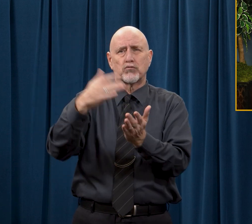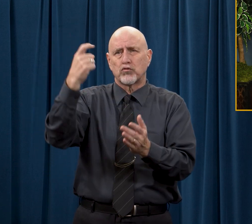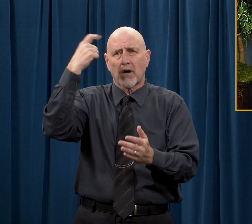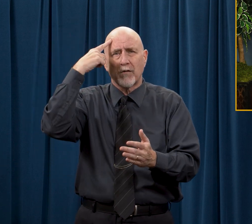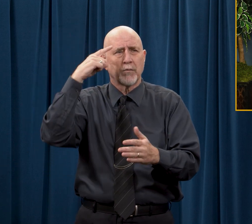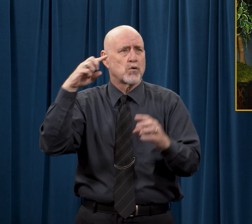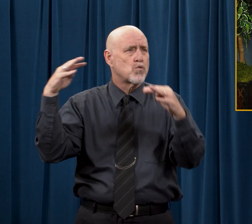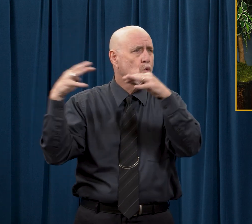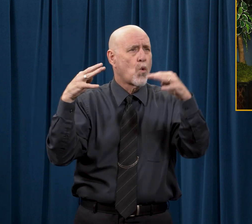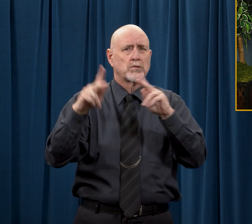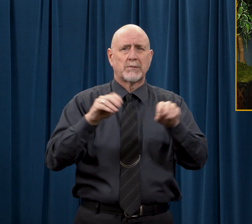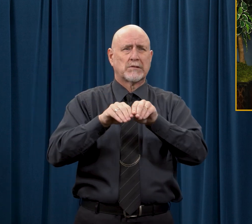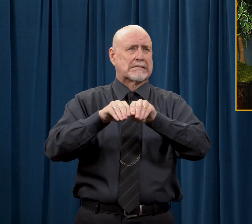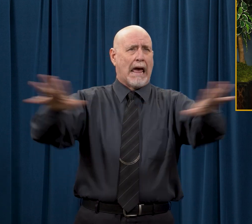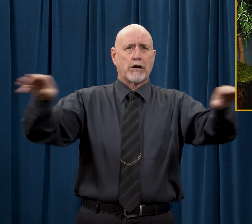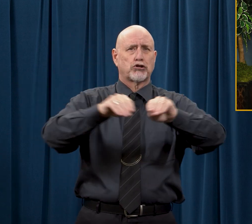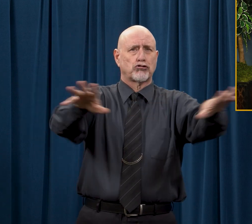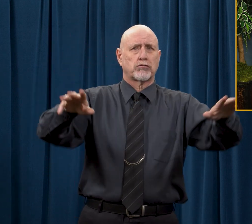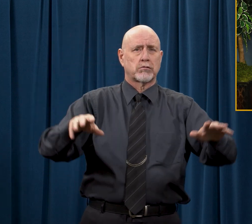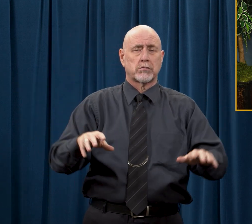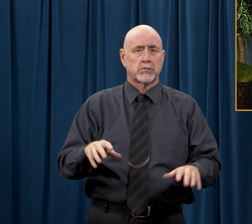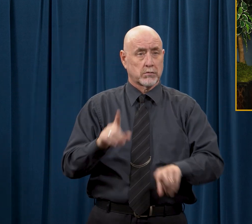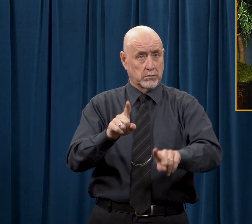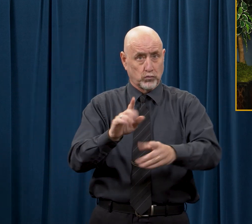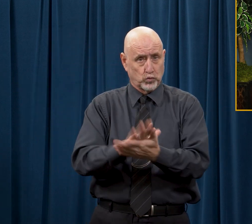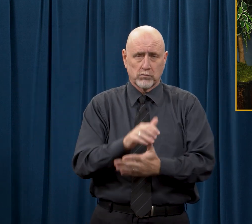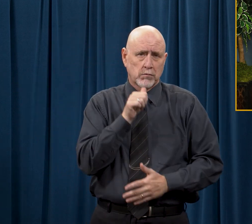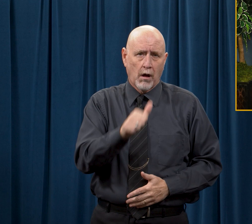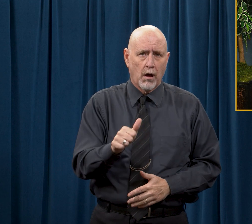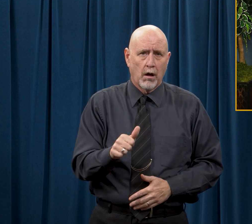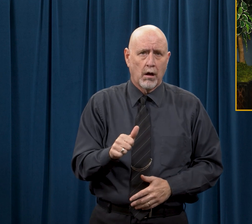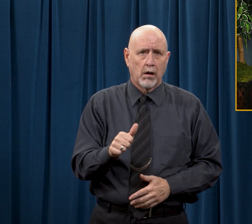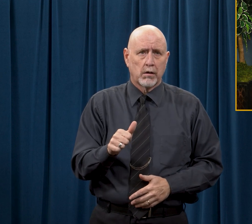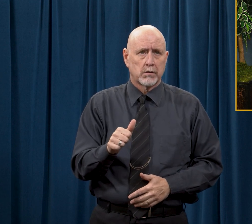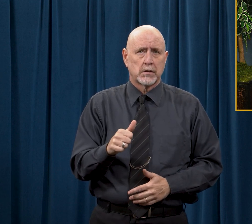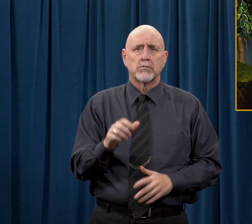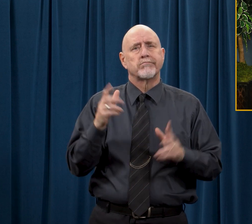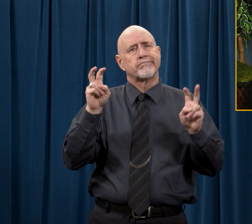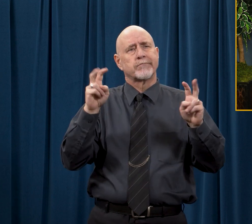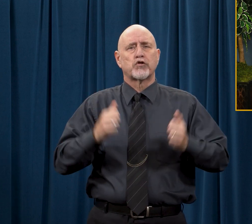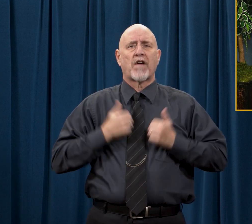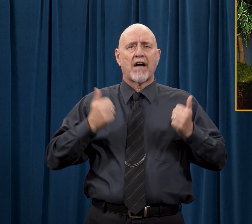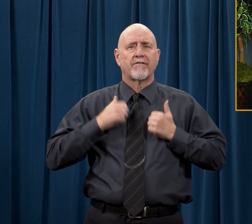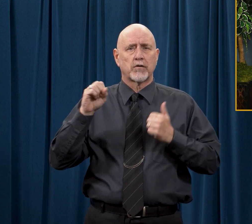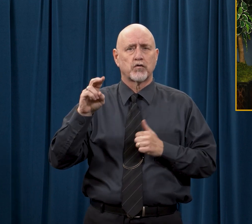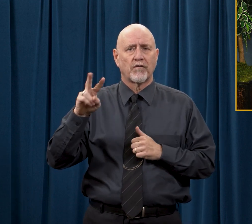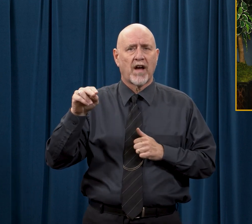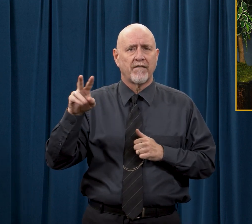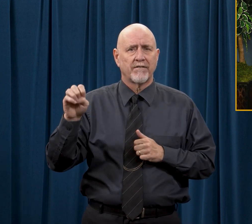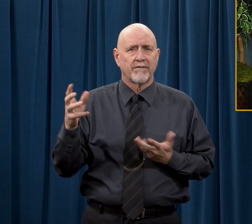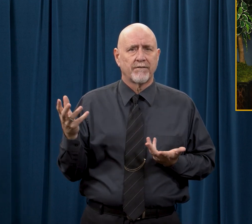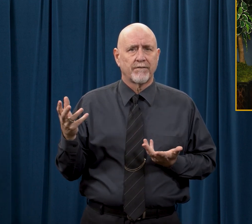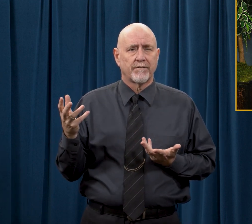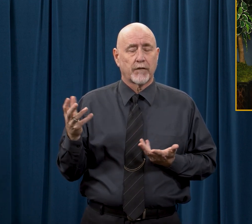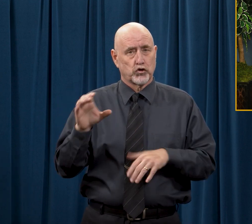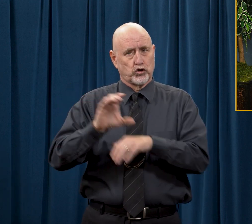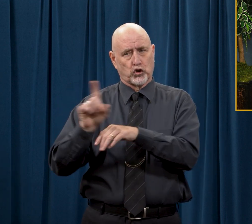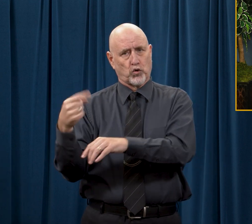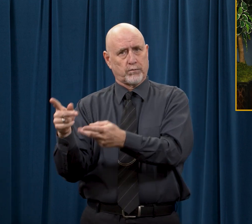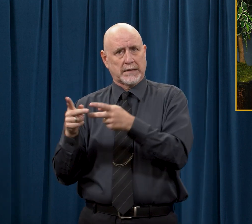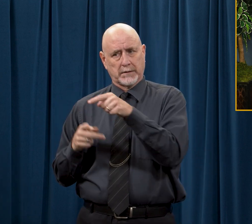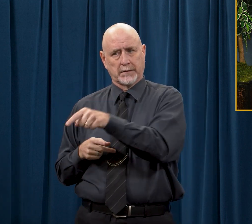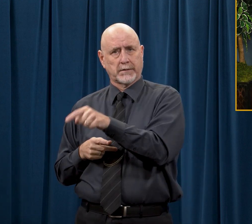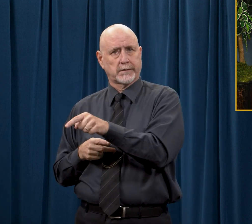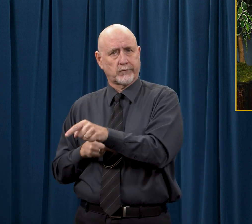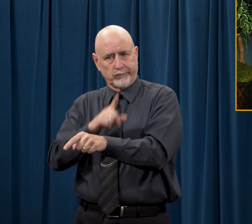central government, wars were everywhere, and people did not go to school. They were basically in survival mode. The church was